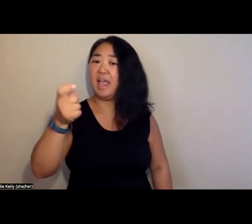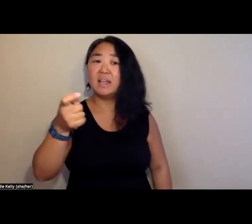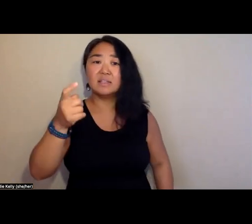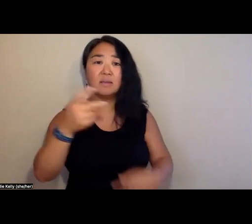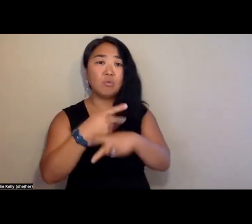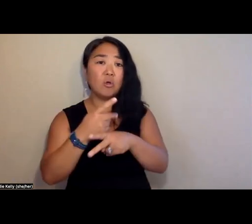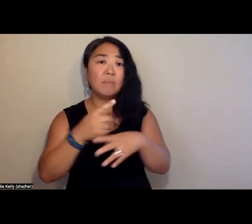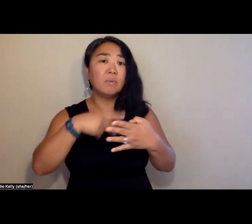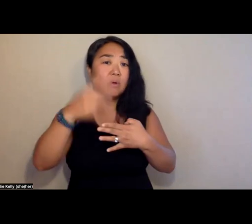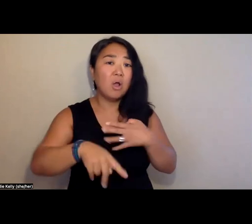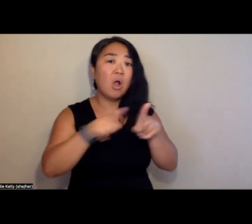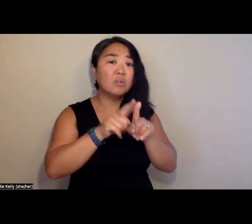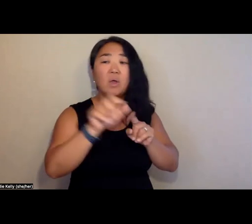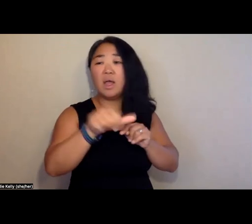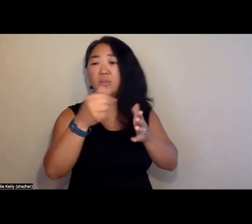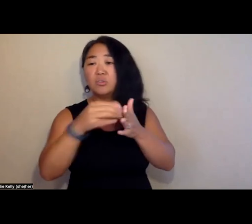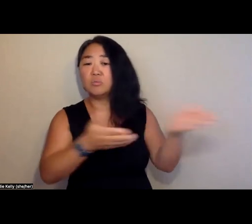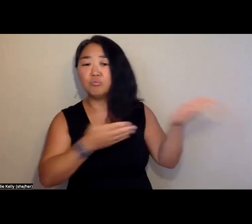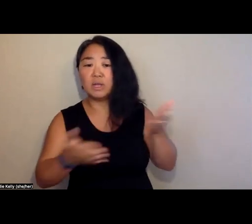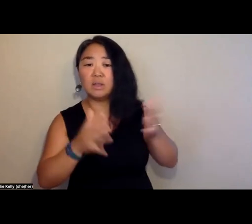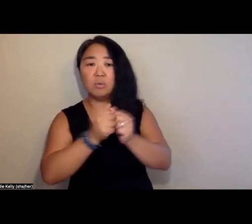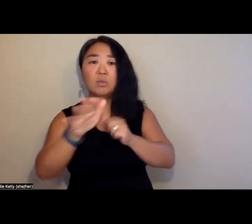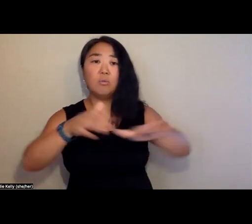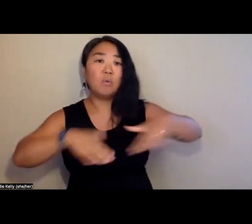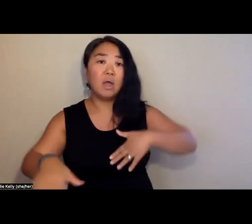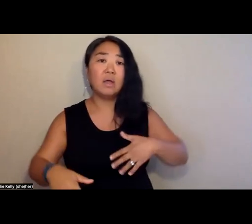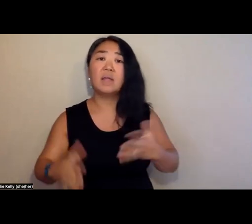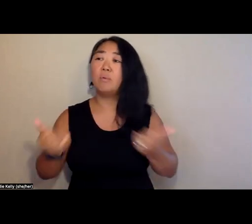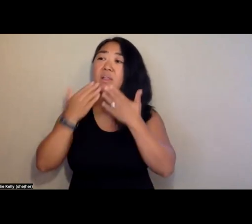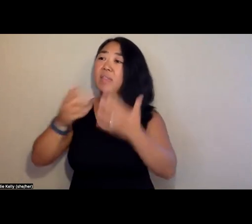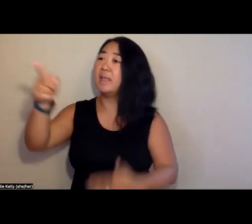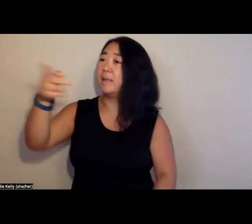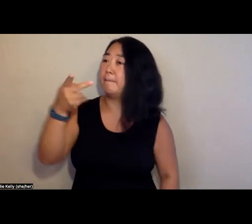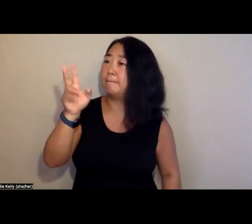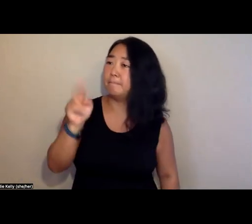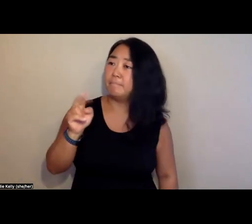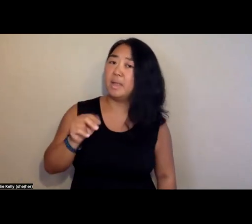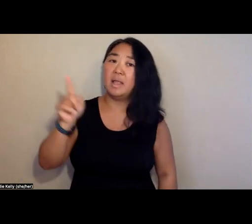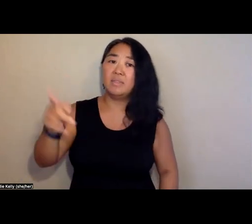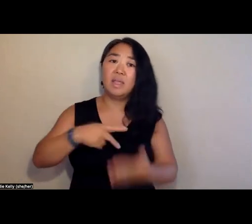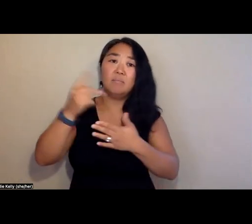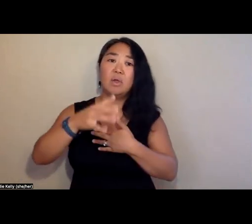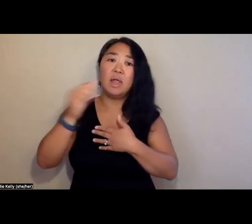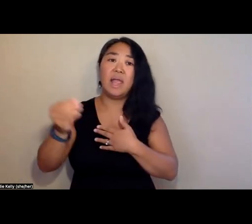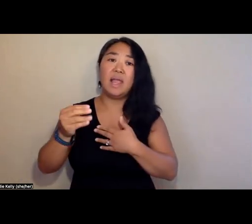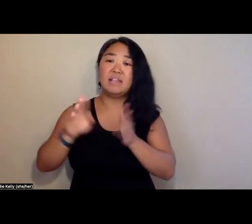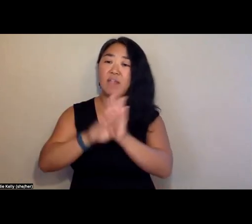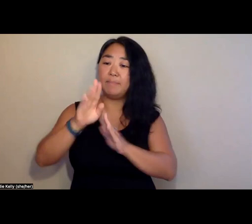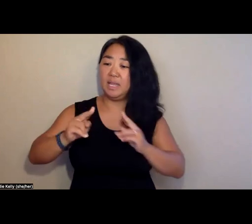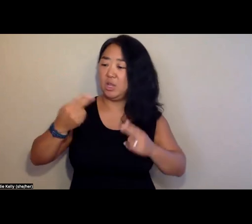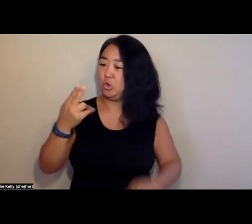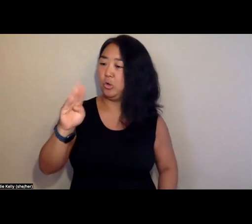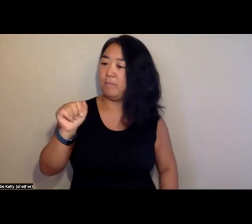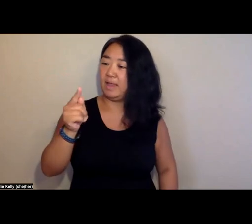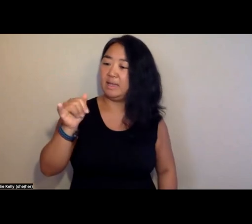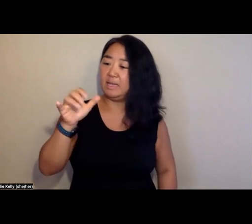bringing some of their students on the walk. I want to thank over at Penn, the program in environmental humanities that created the